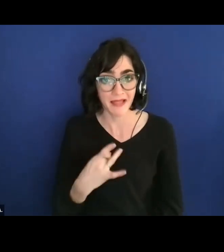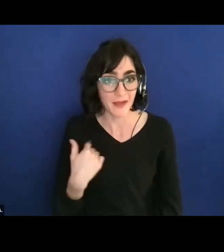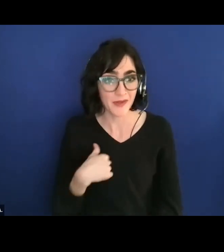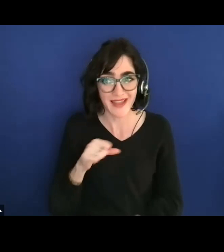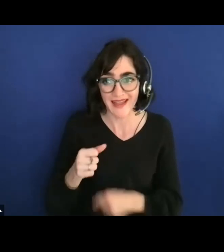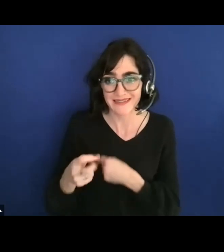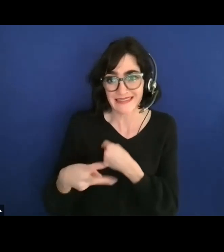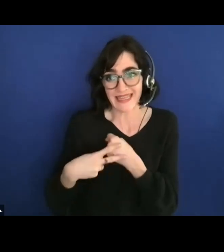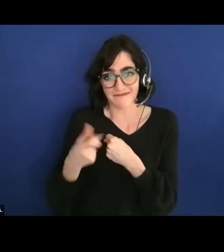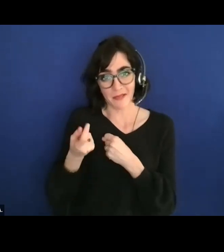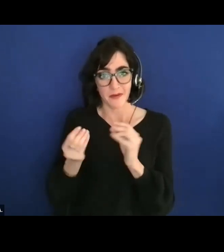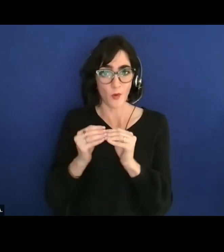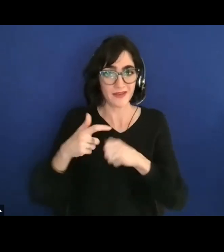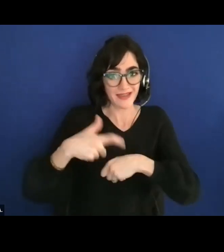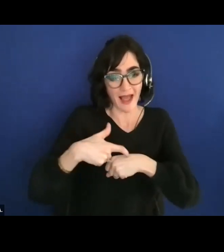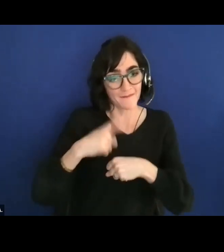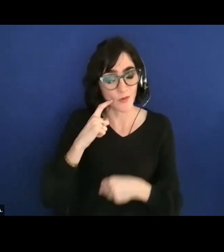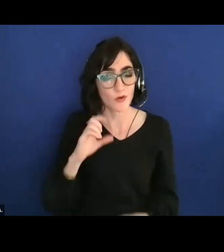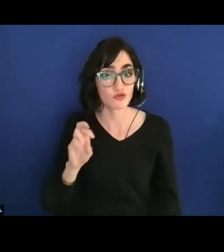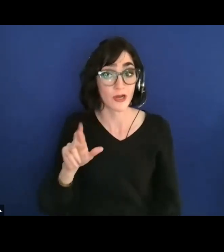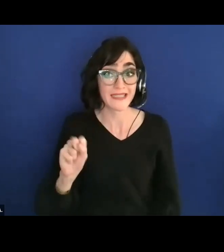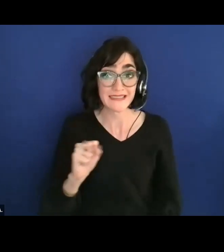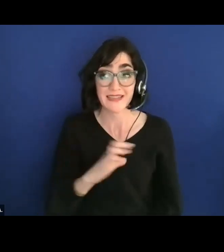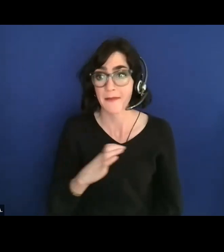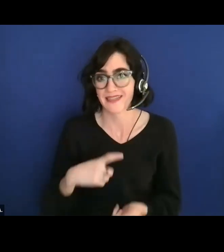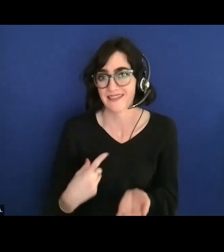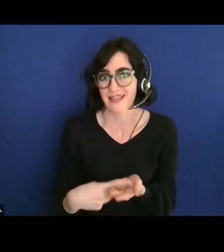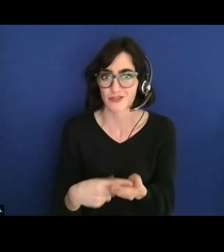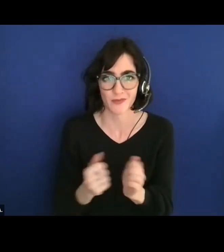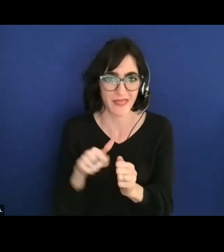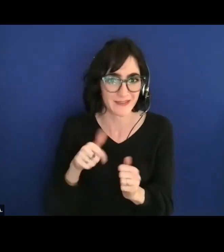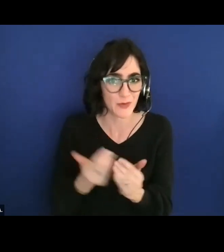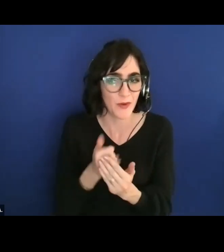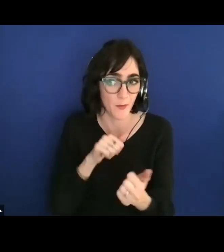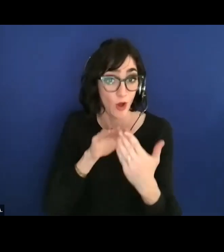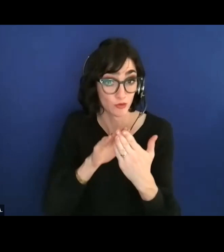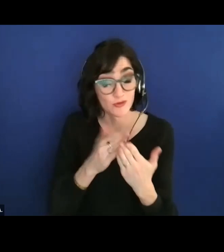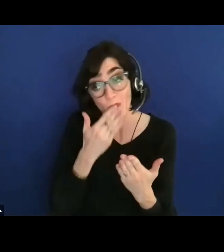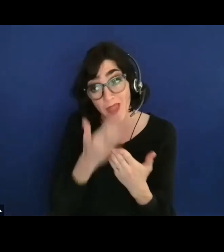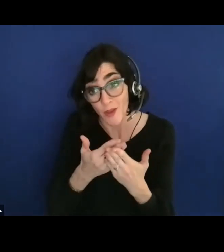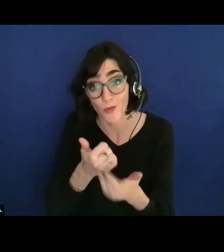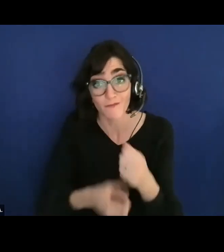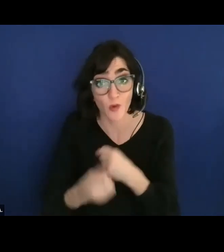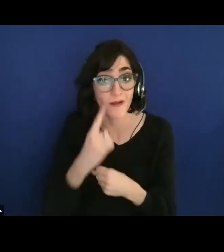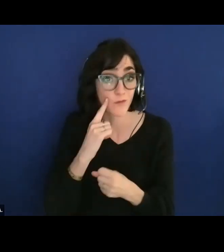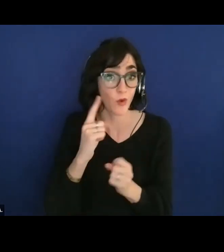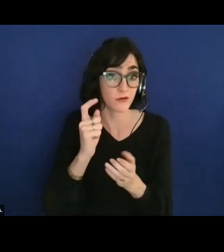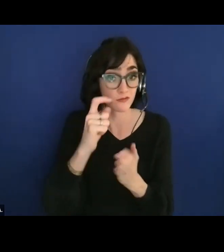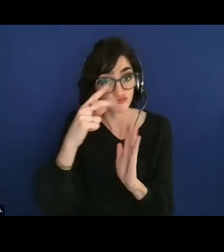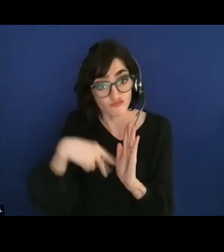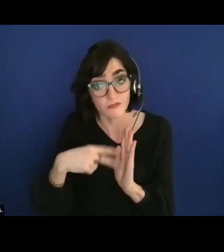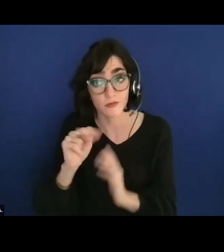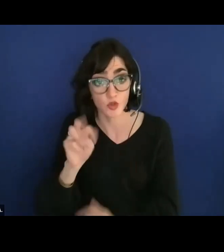more time for CRIS committee discussions by doing it this way. So thanks to everyone for preparing that newsletter and reviewing it ahead of time so we